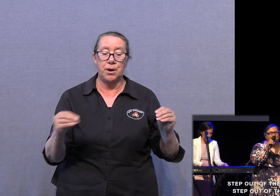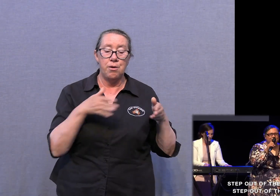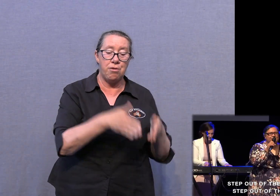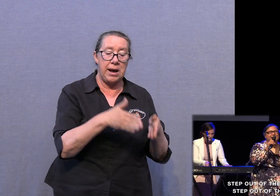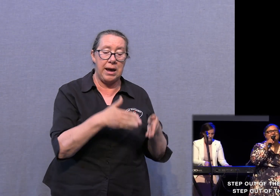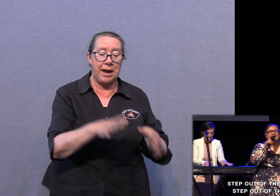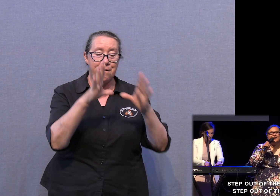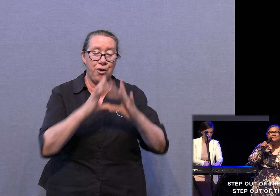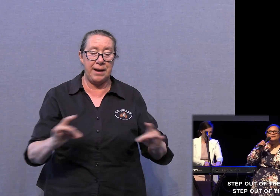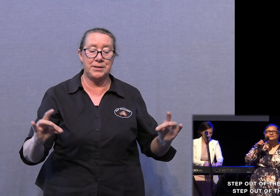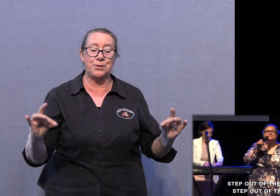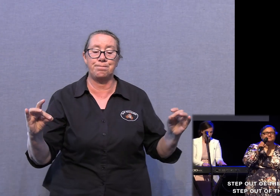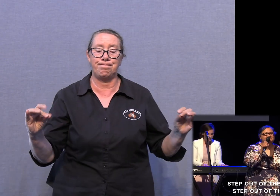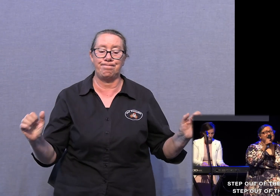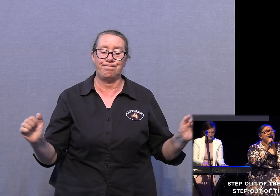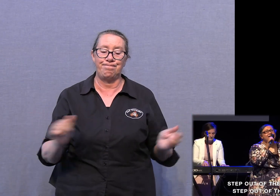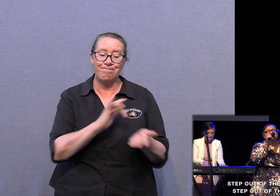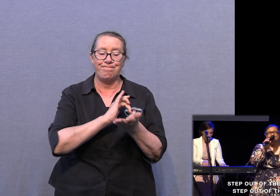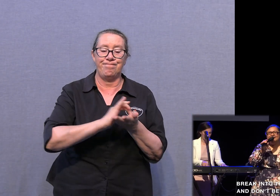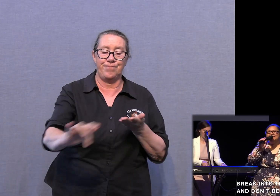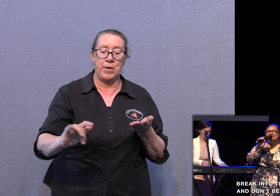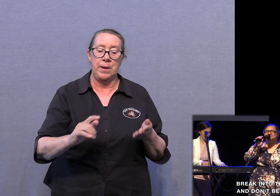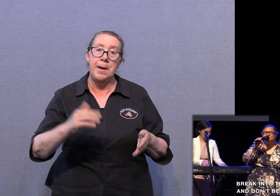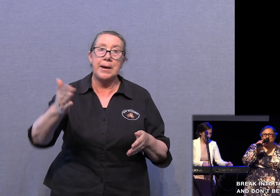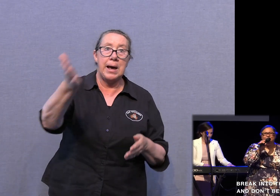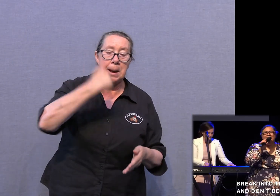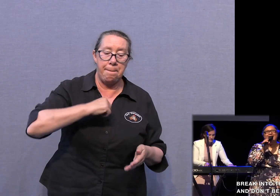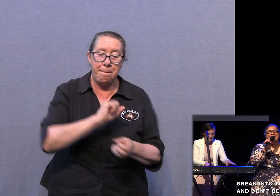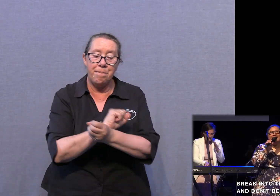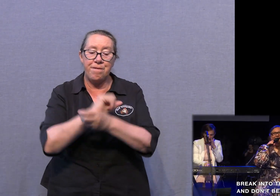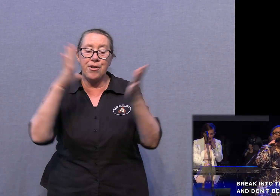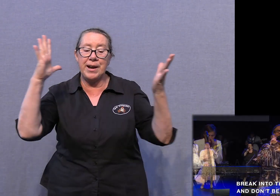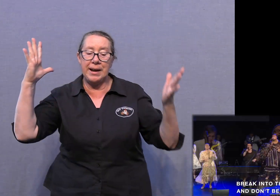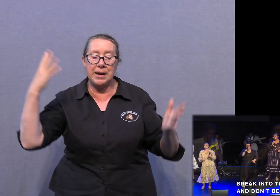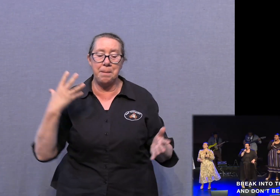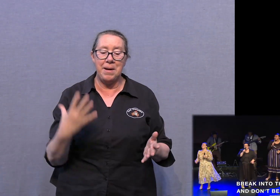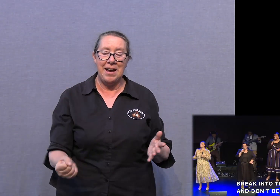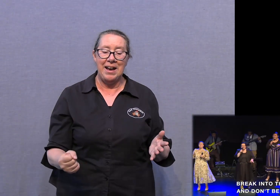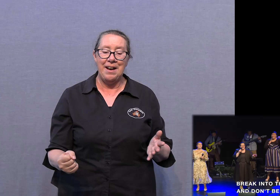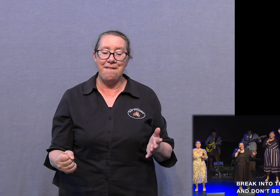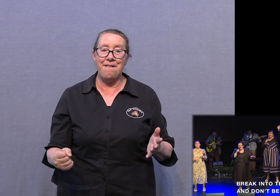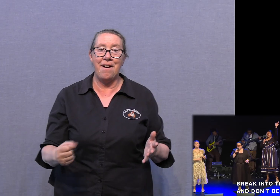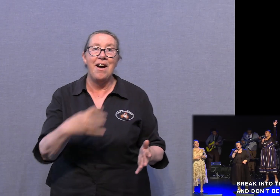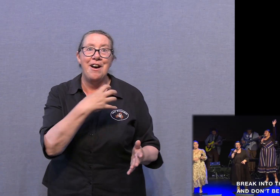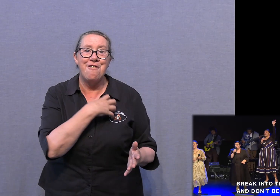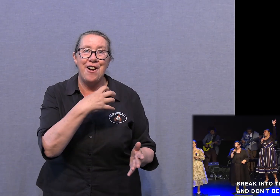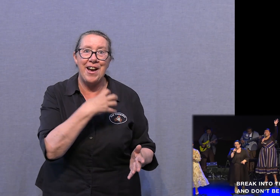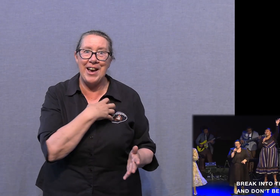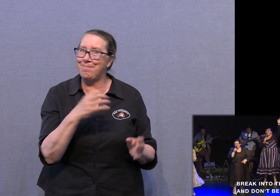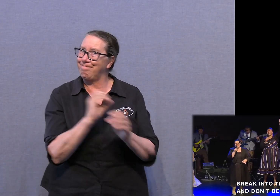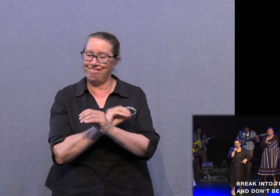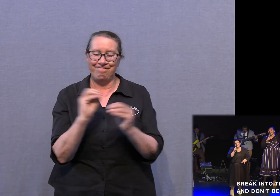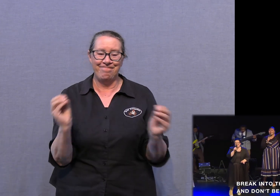step out of the grave, break into the wild, and don't